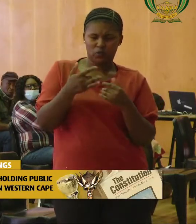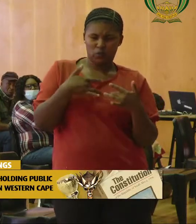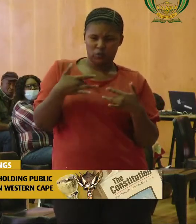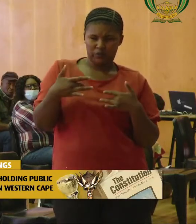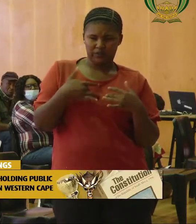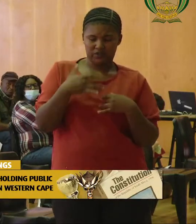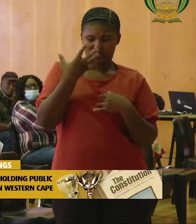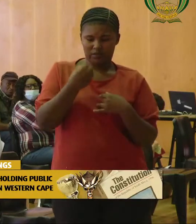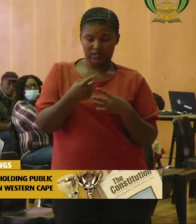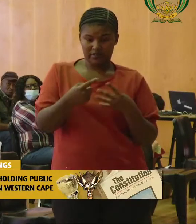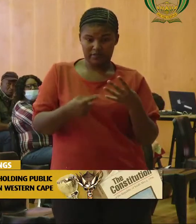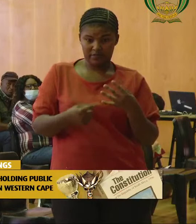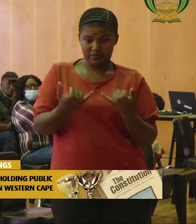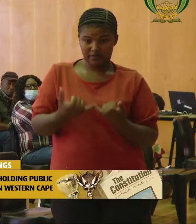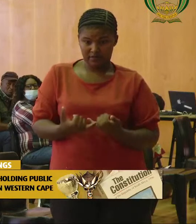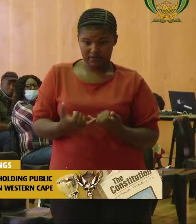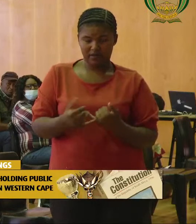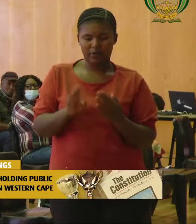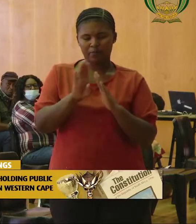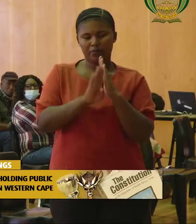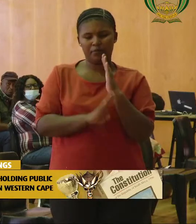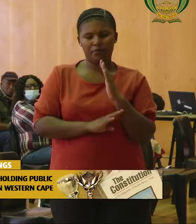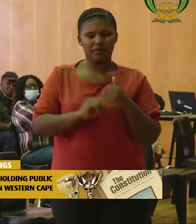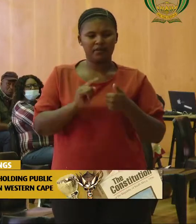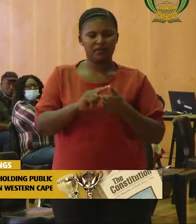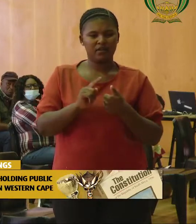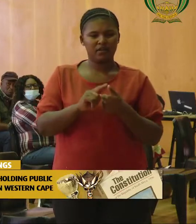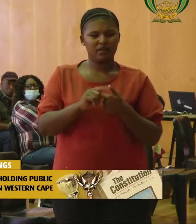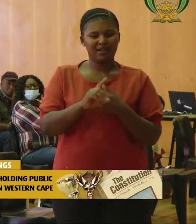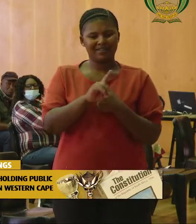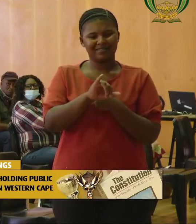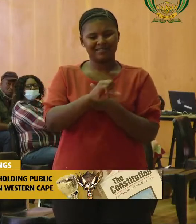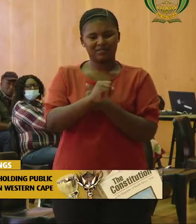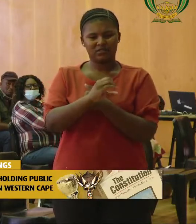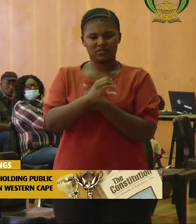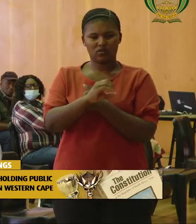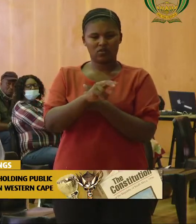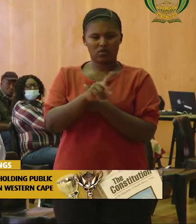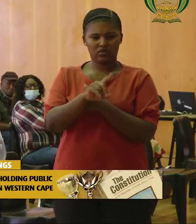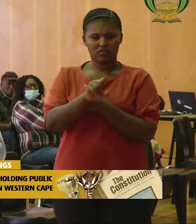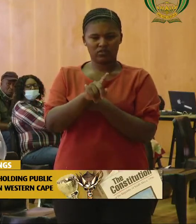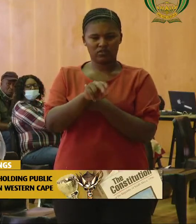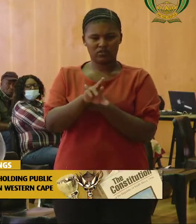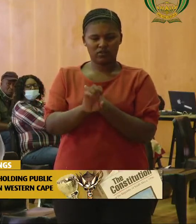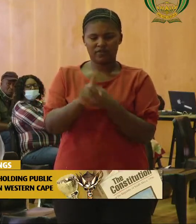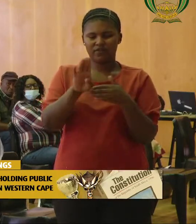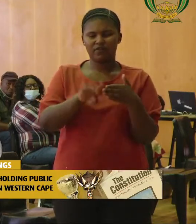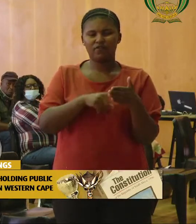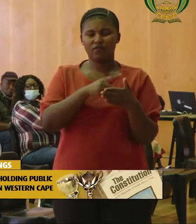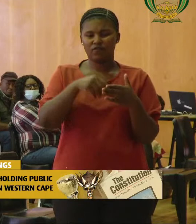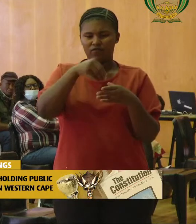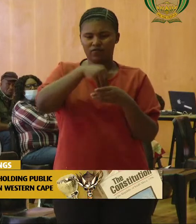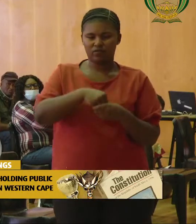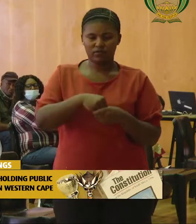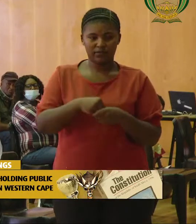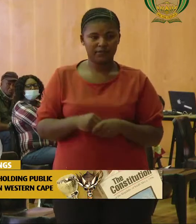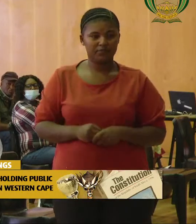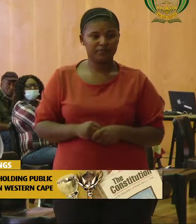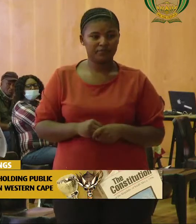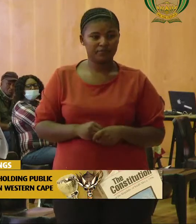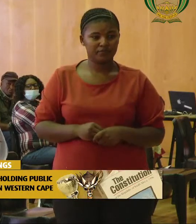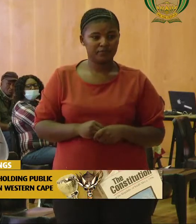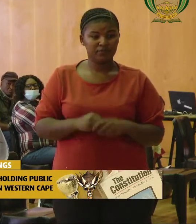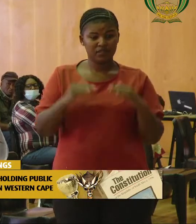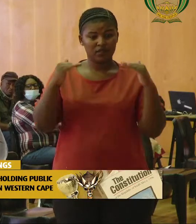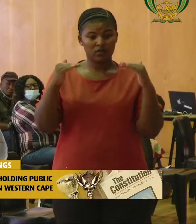currently before us on the amendment bill, and that is the discarded vote. Full equality can only be achieved if we have a